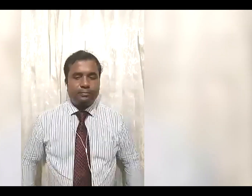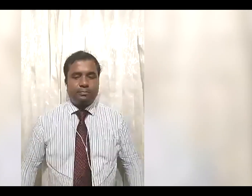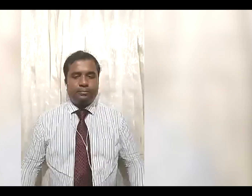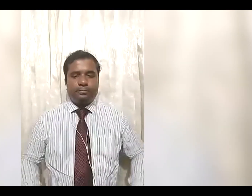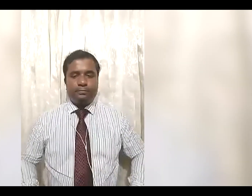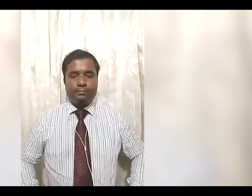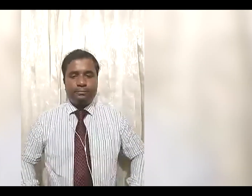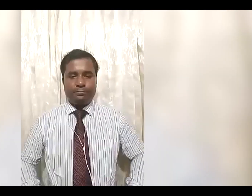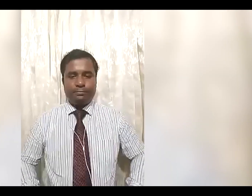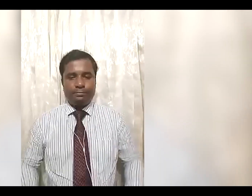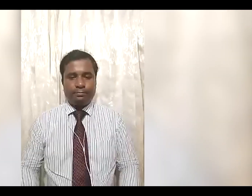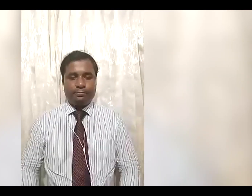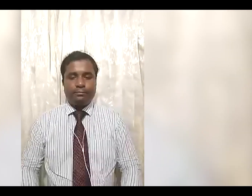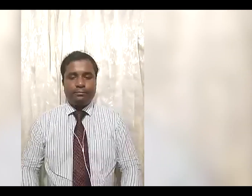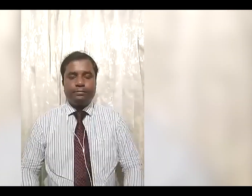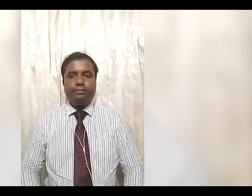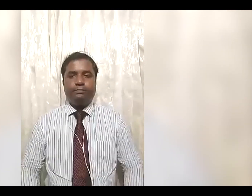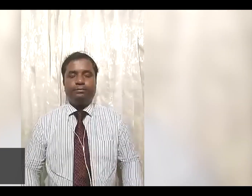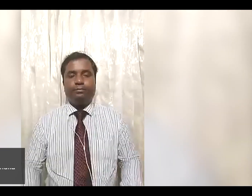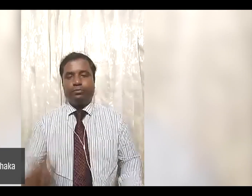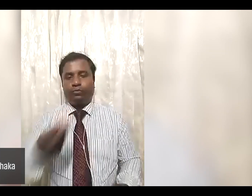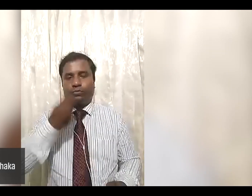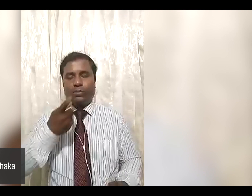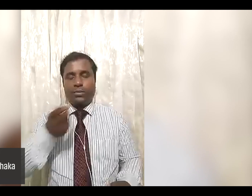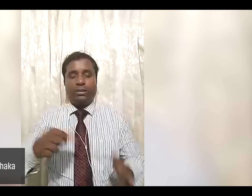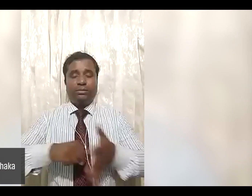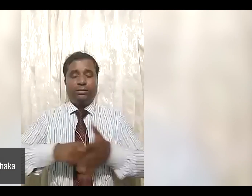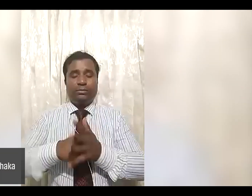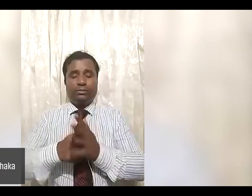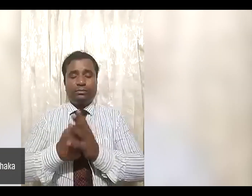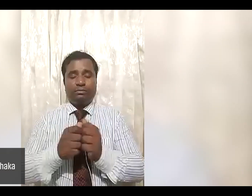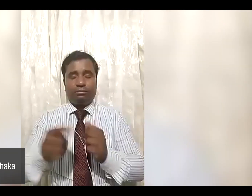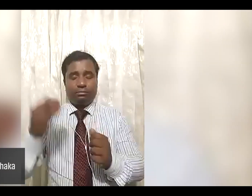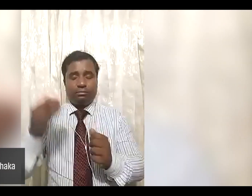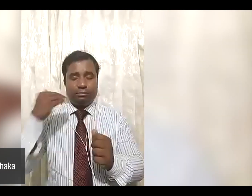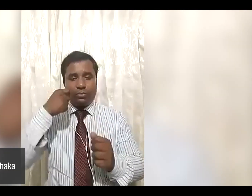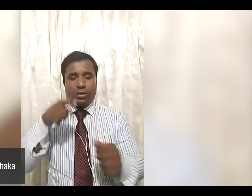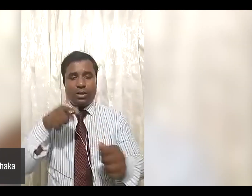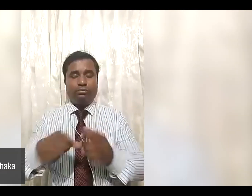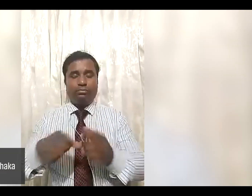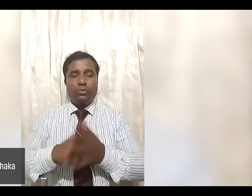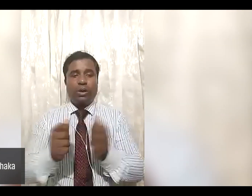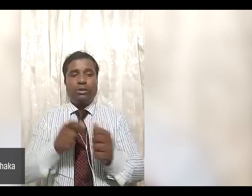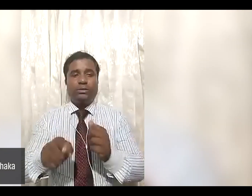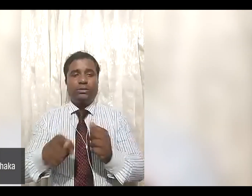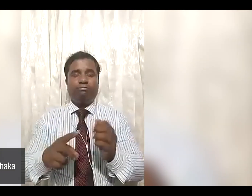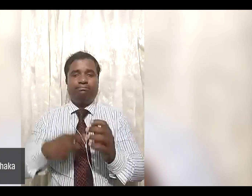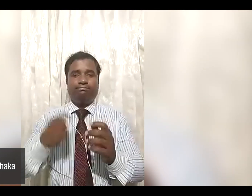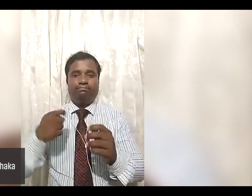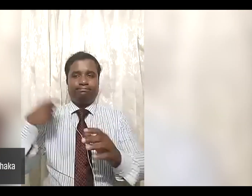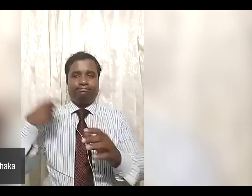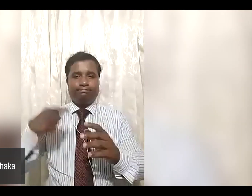Thank you. It's a little bit challenging for me as a visually impaired person to fix the video and audio, you